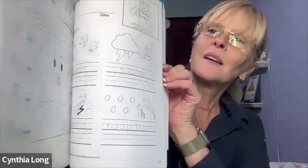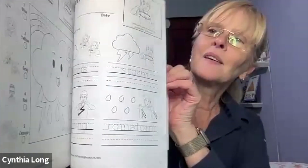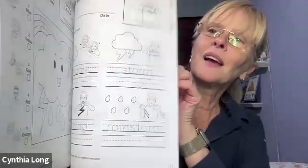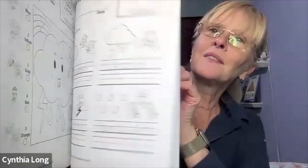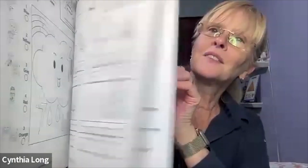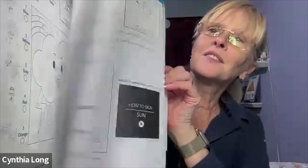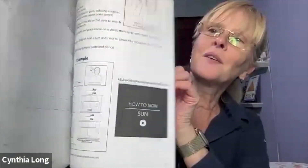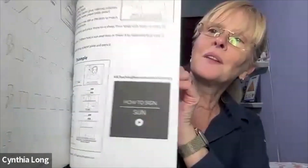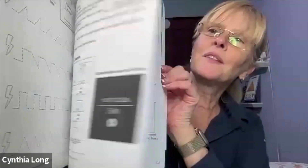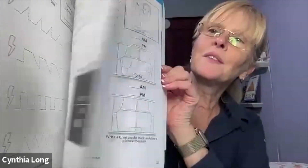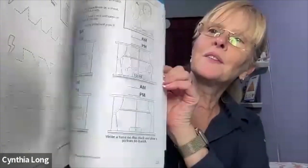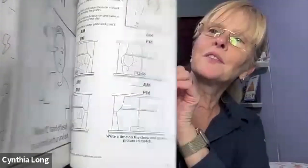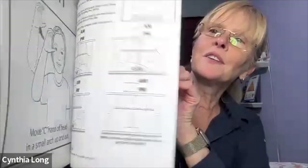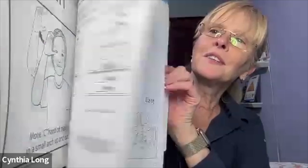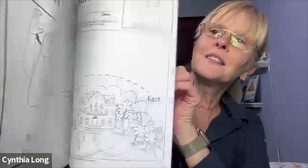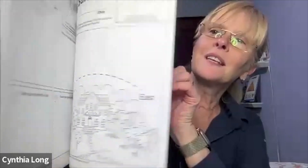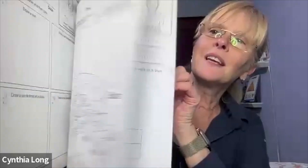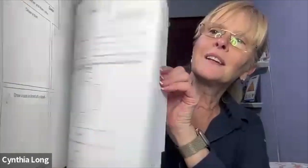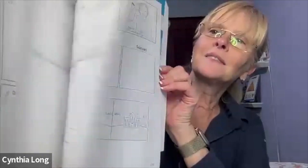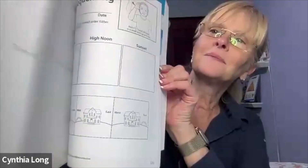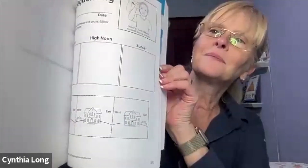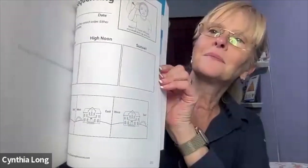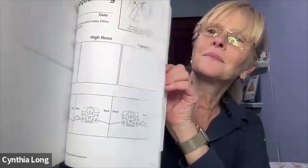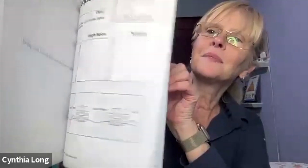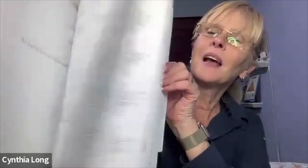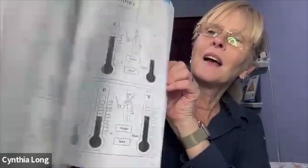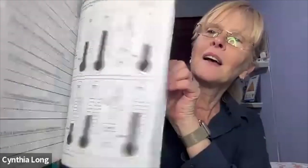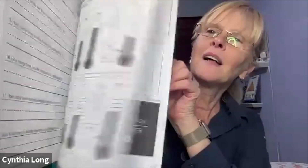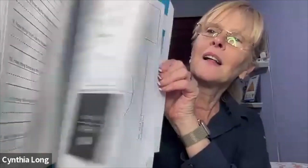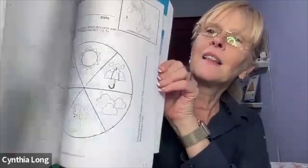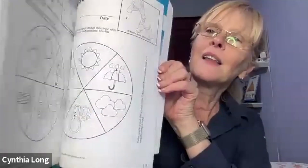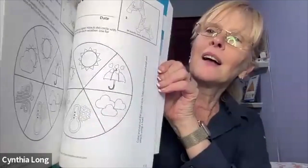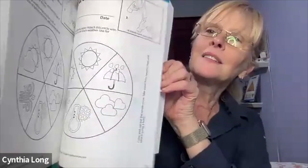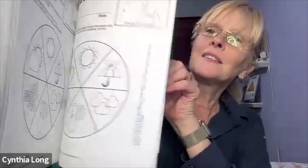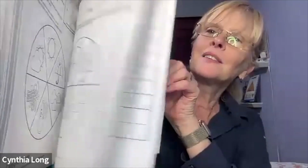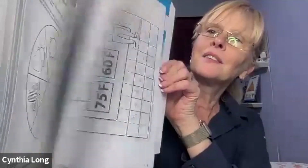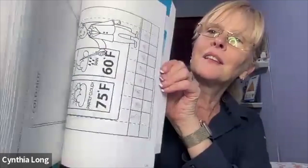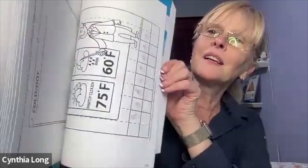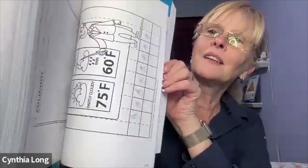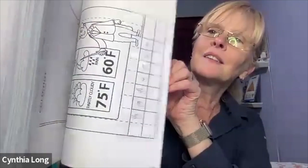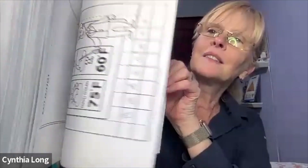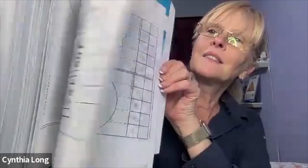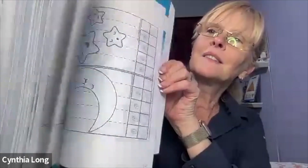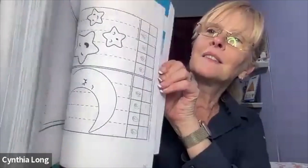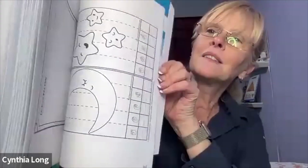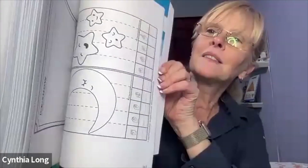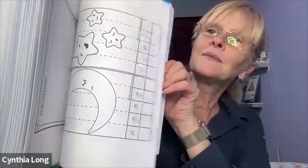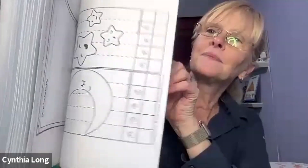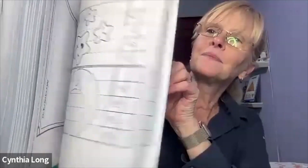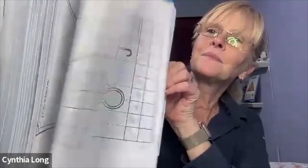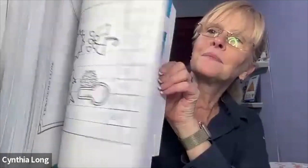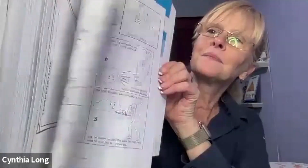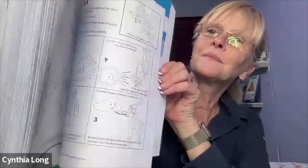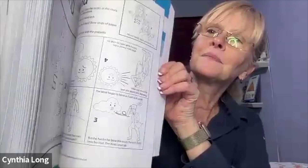Okay, I'm just going through it for you to see. Lots of good things.